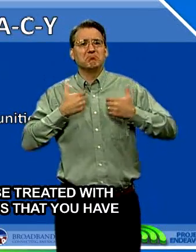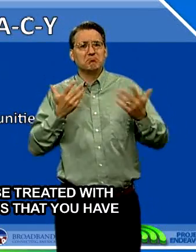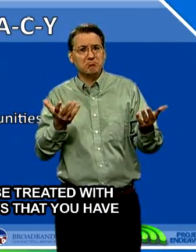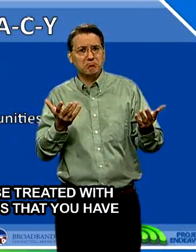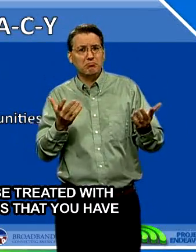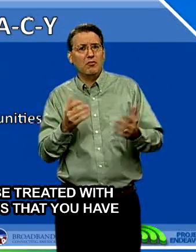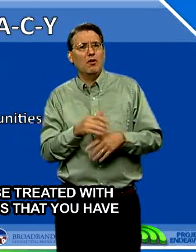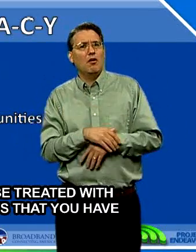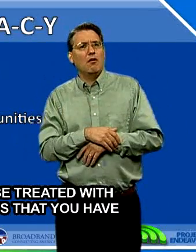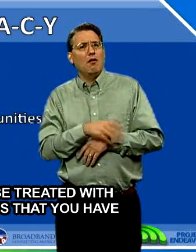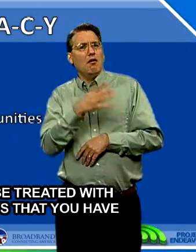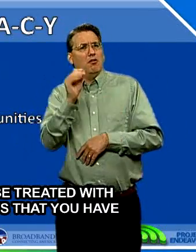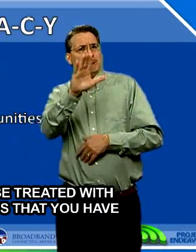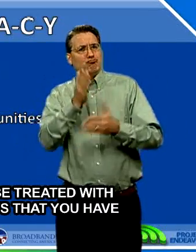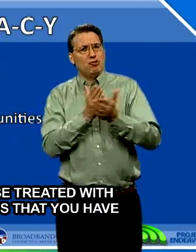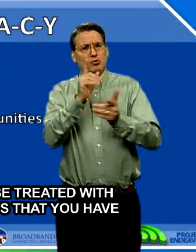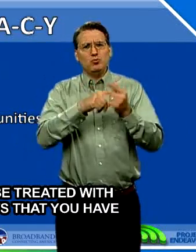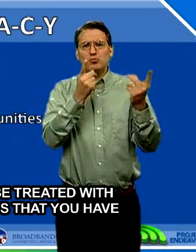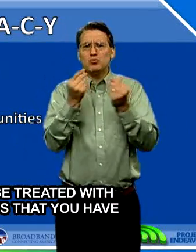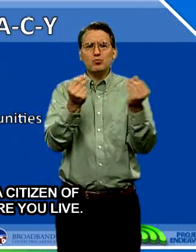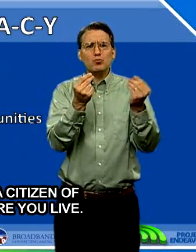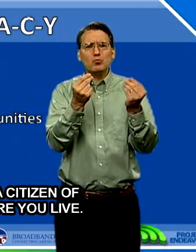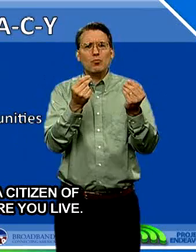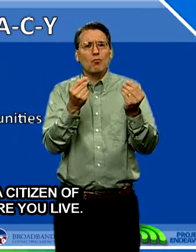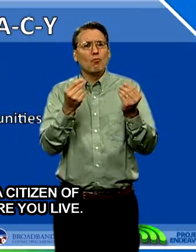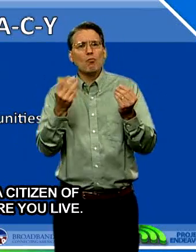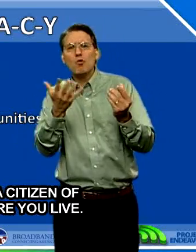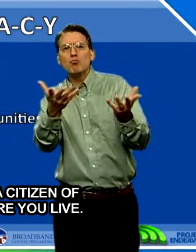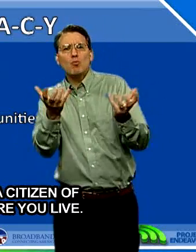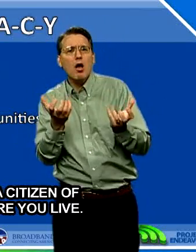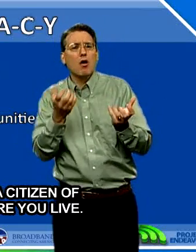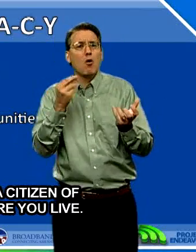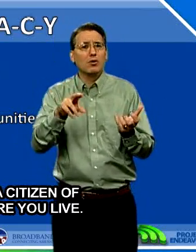And to be treated with the rights that you have as a citizen of where you live.